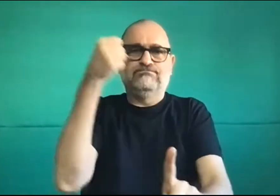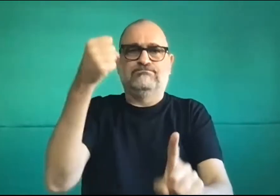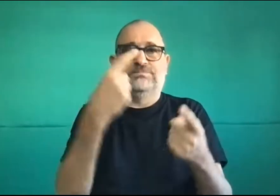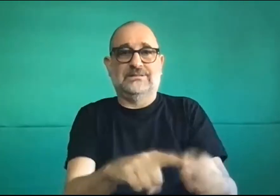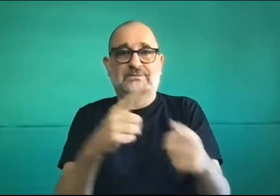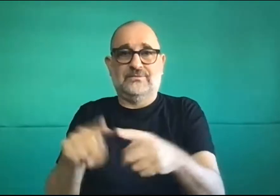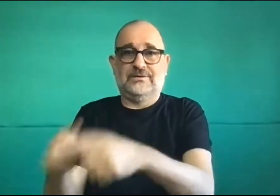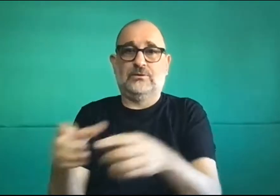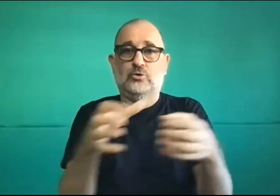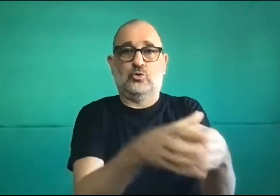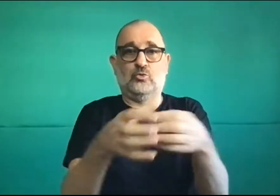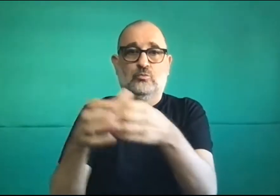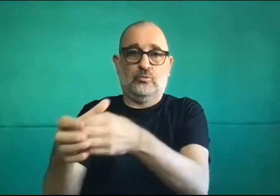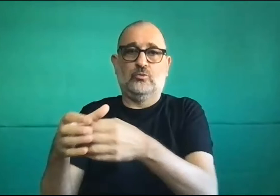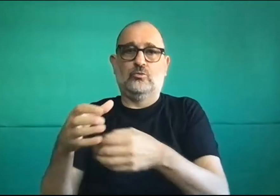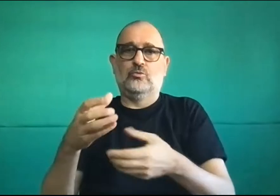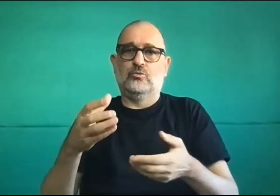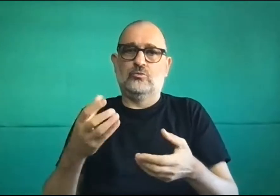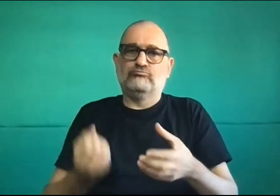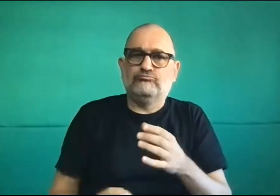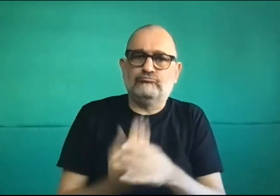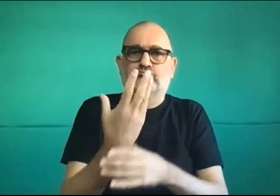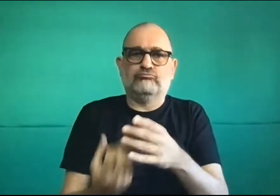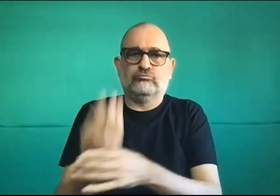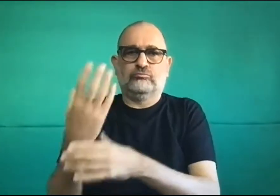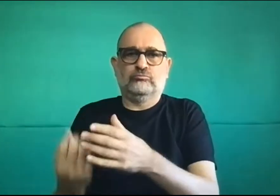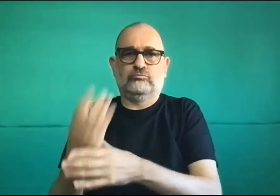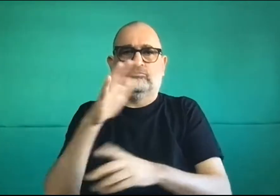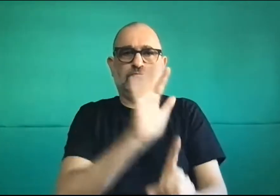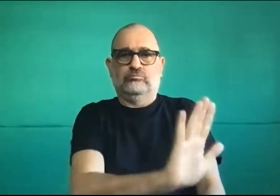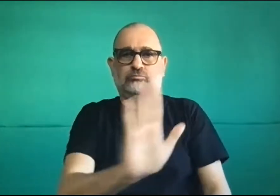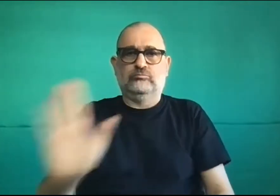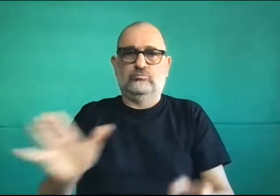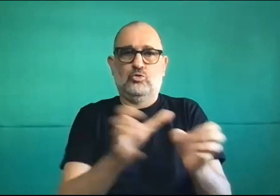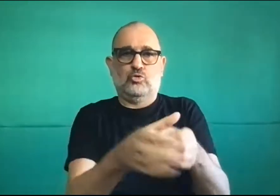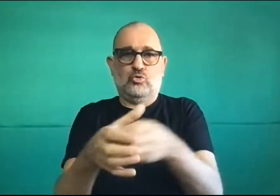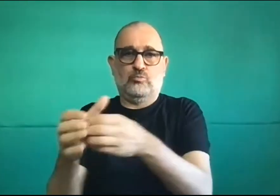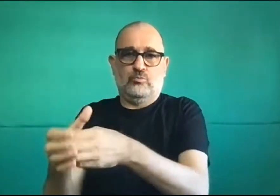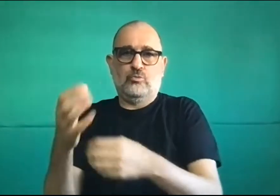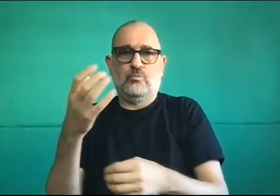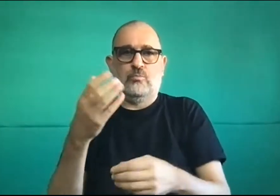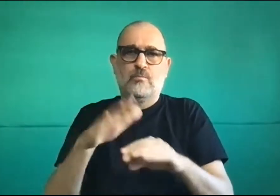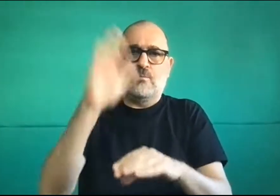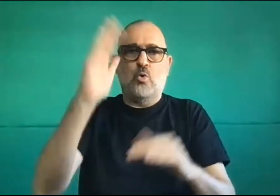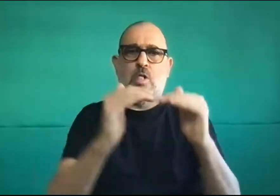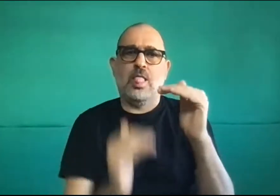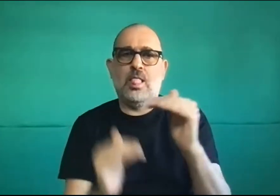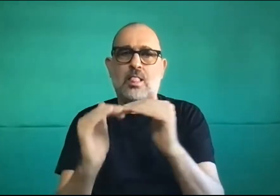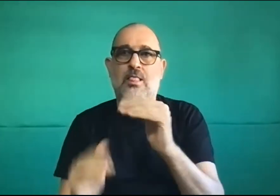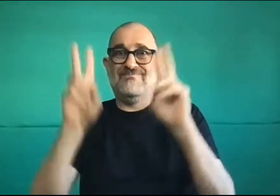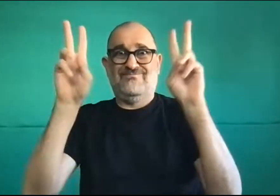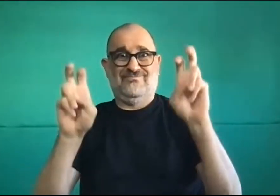of the pandemic, we have been able to have this reflection of how it's increasingly becoming more important to have